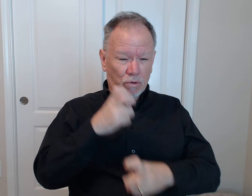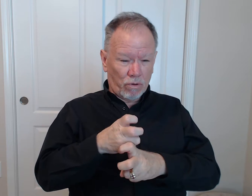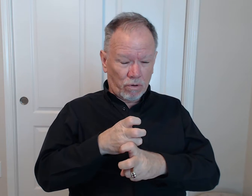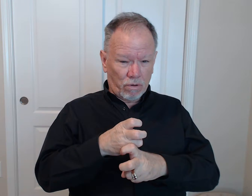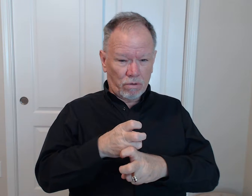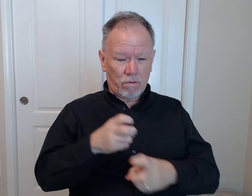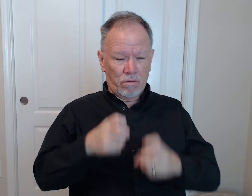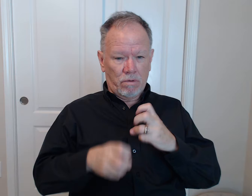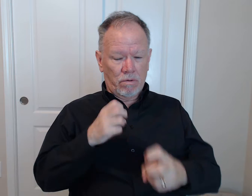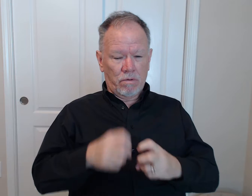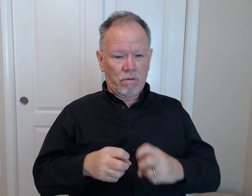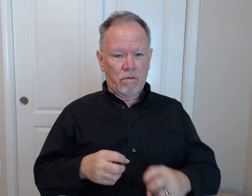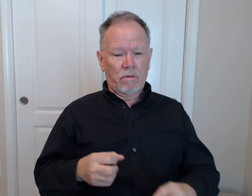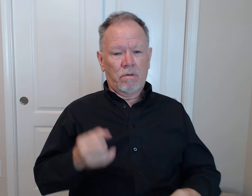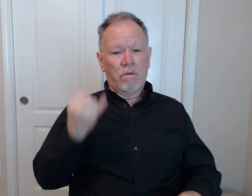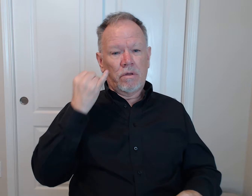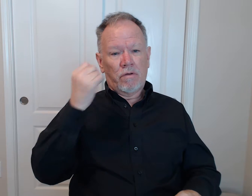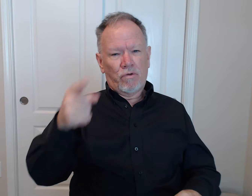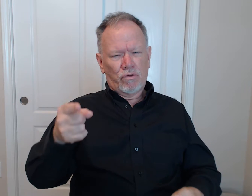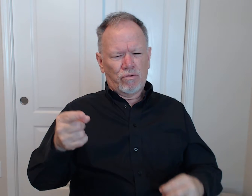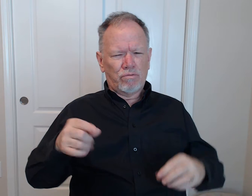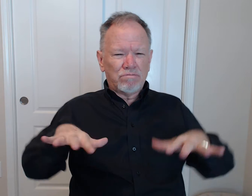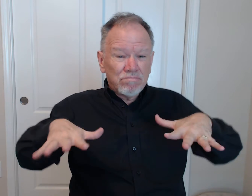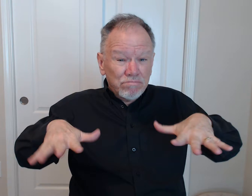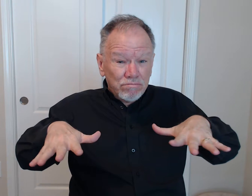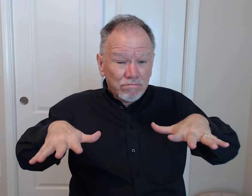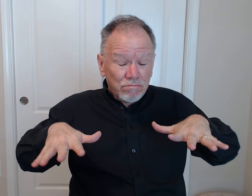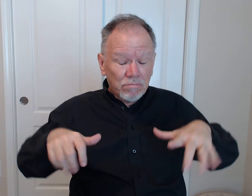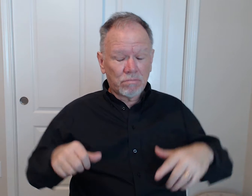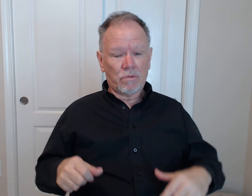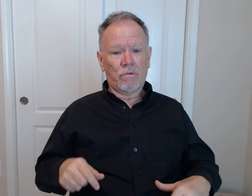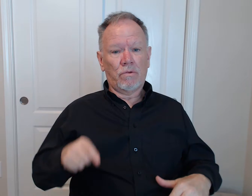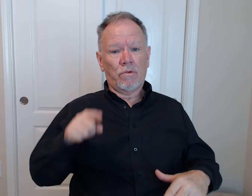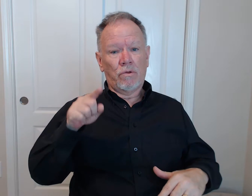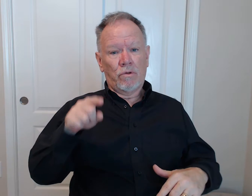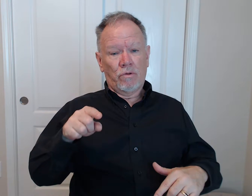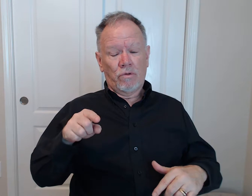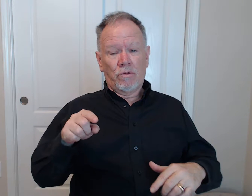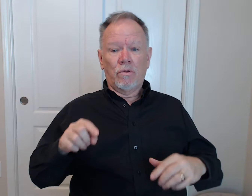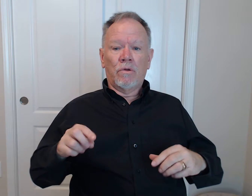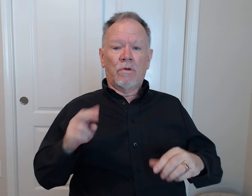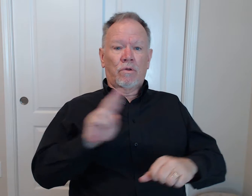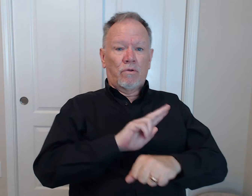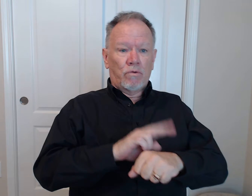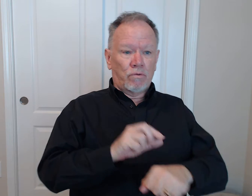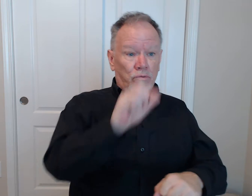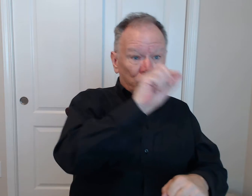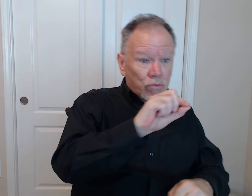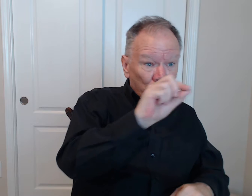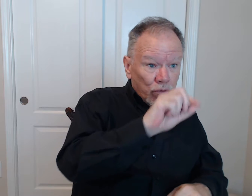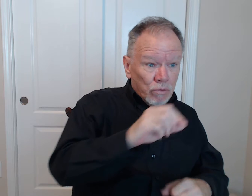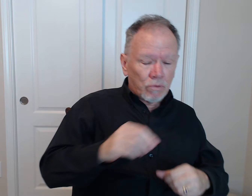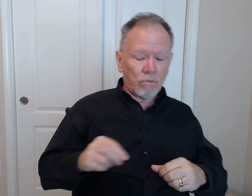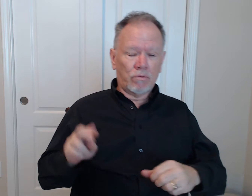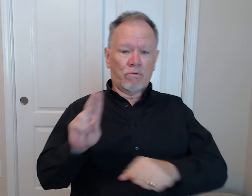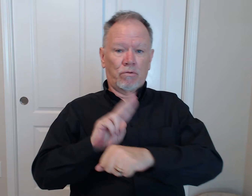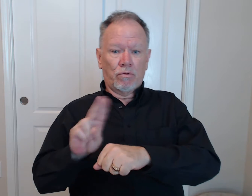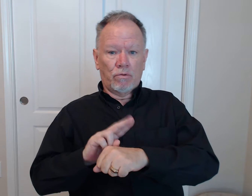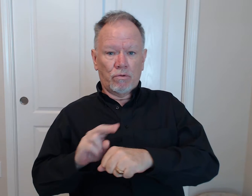And just so you know, if you're a little daunted by this initially, you can always draw the circles, you can always do the number line. And eventually, over time, the more